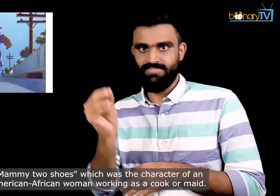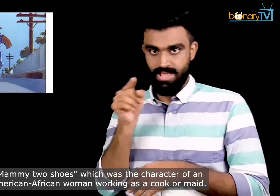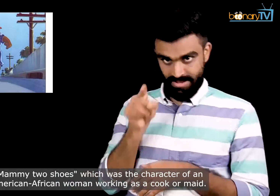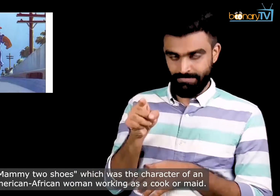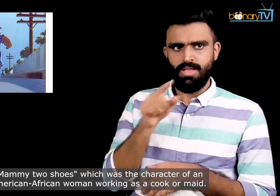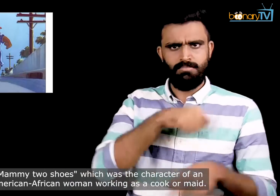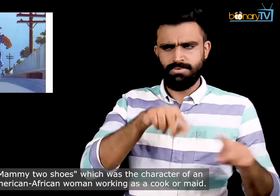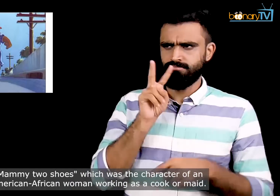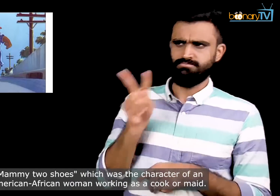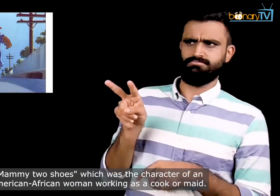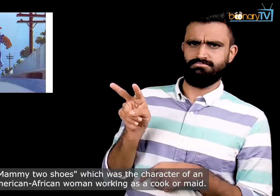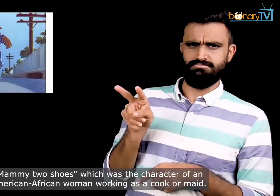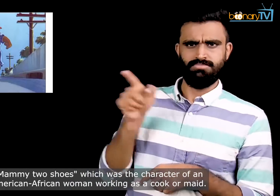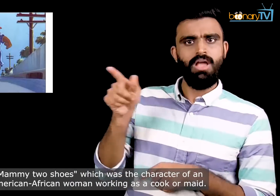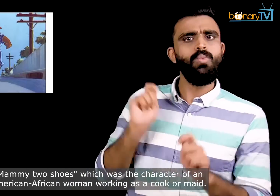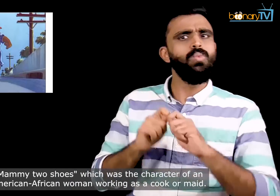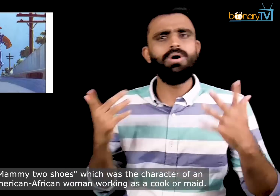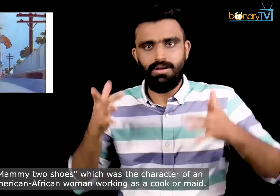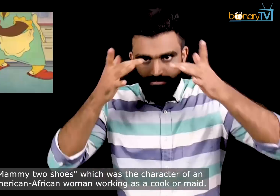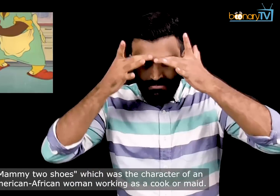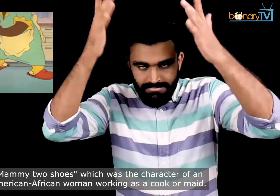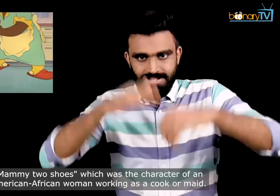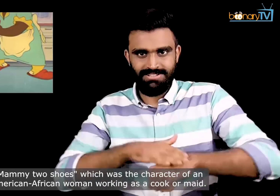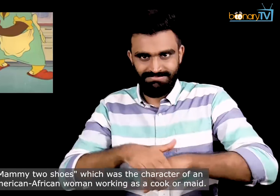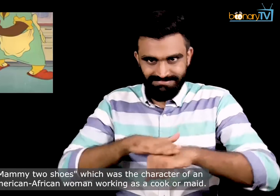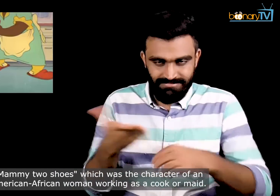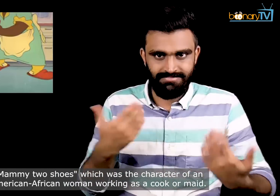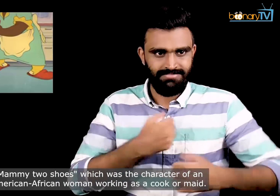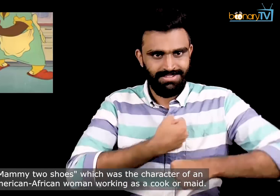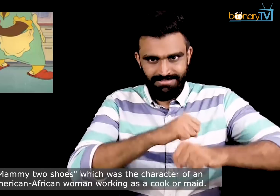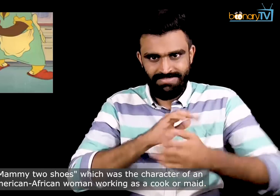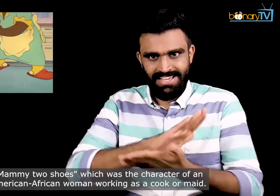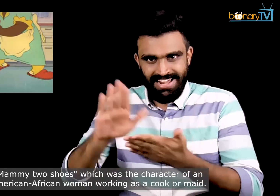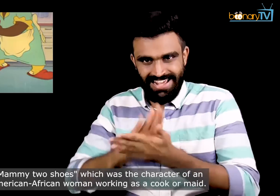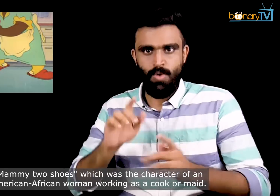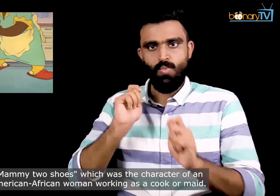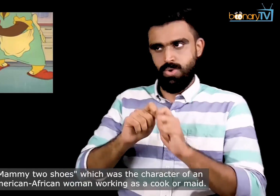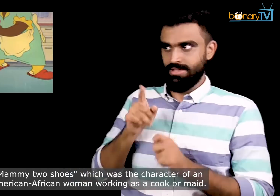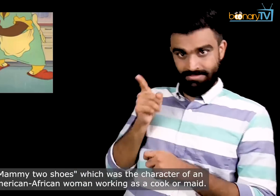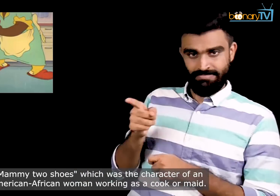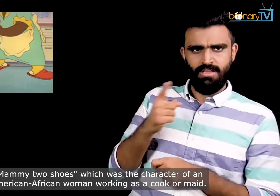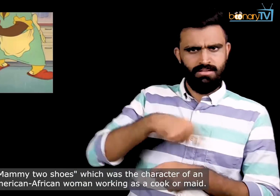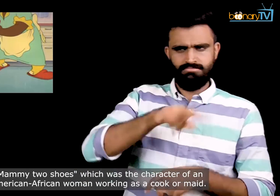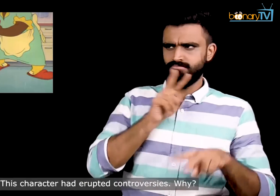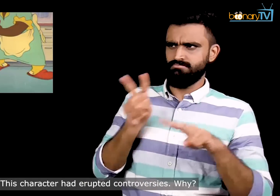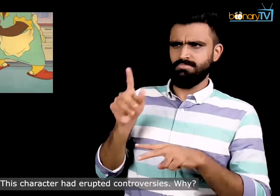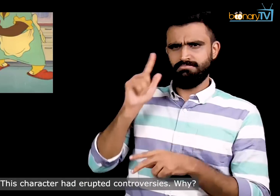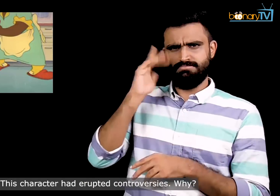which was the character of an American African woman working as a cook or maid. This